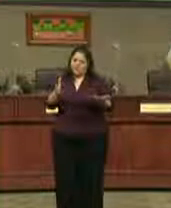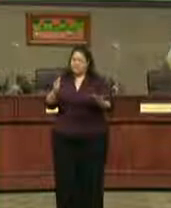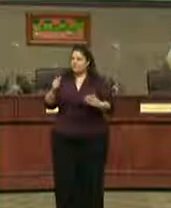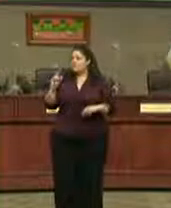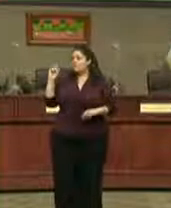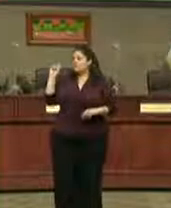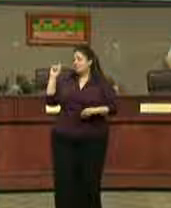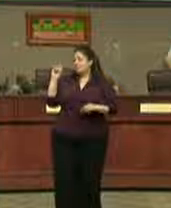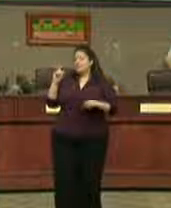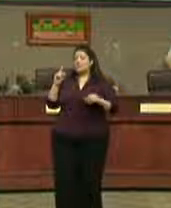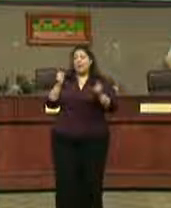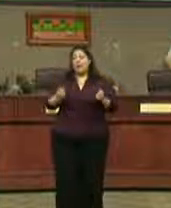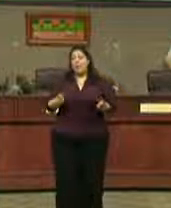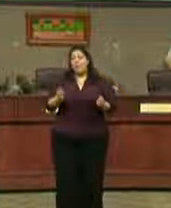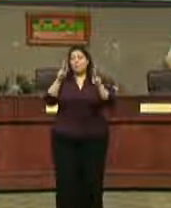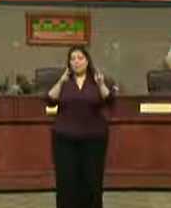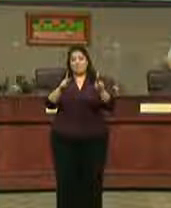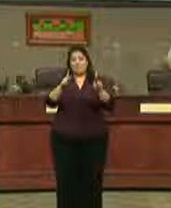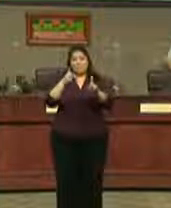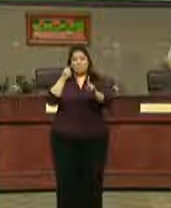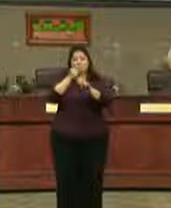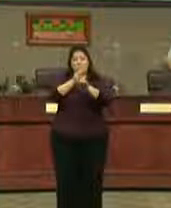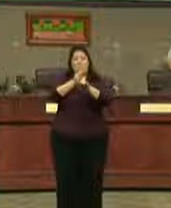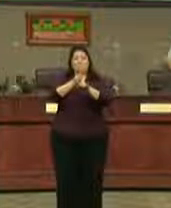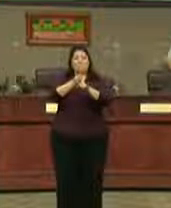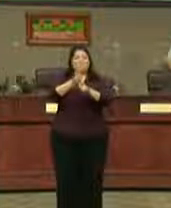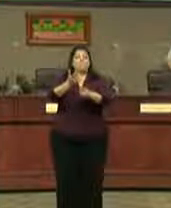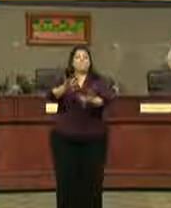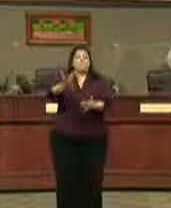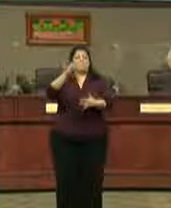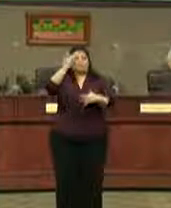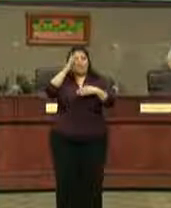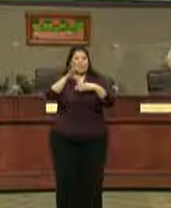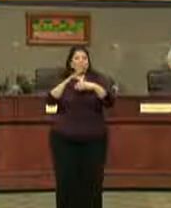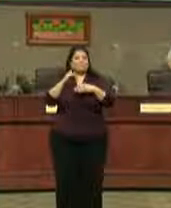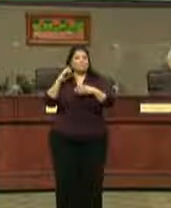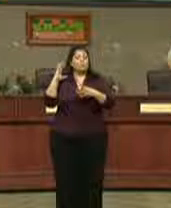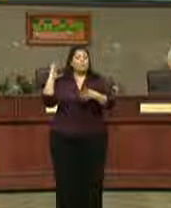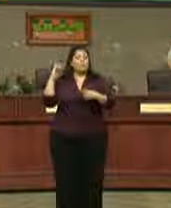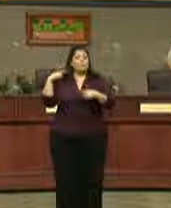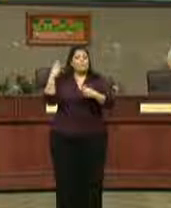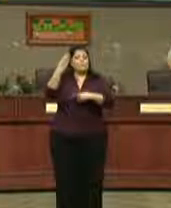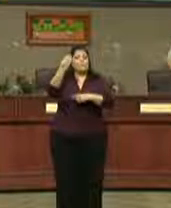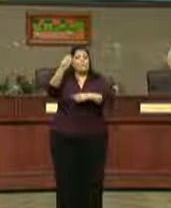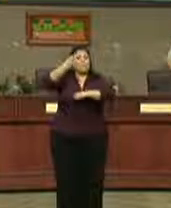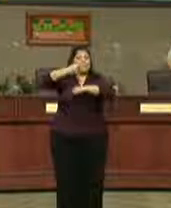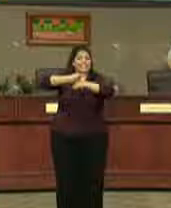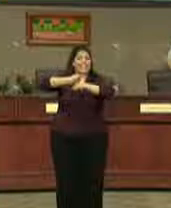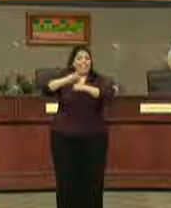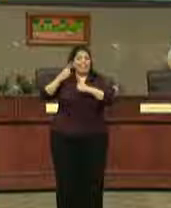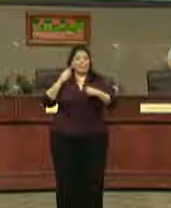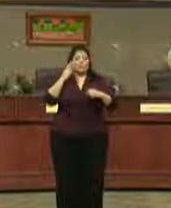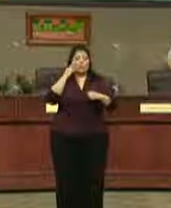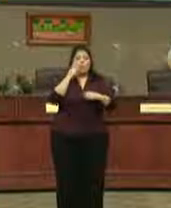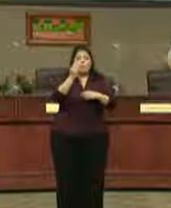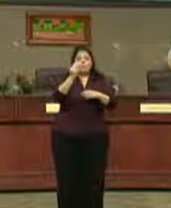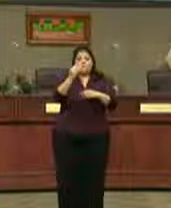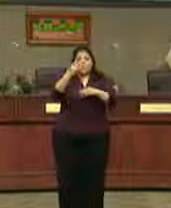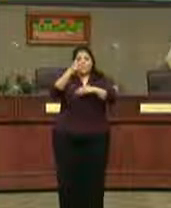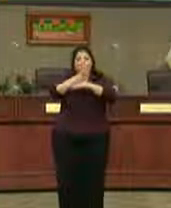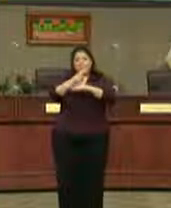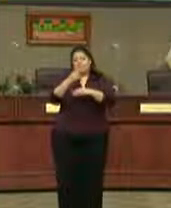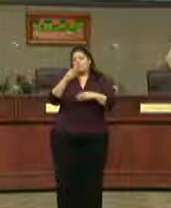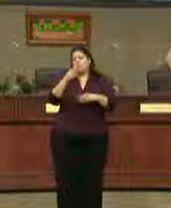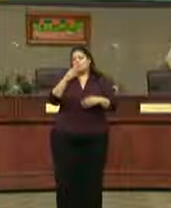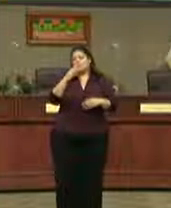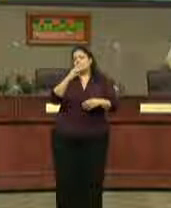positivity rate for the last 14 days. In the blue, you have the days. In the red dots, you